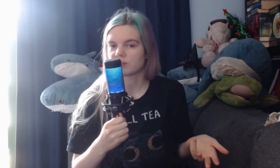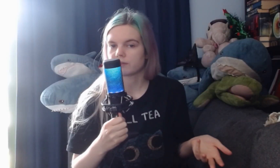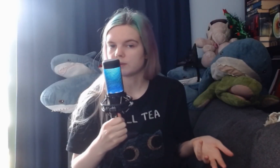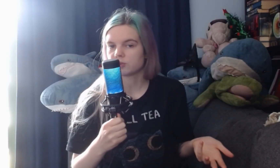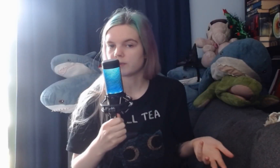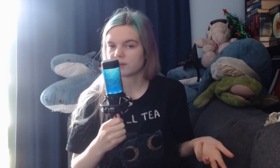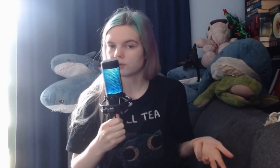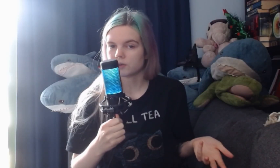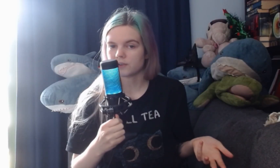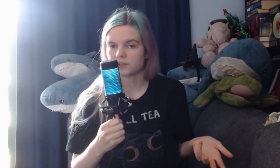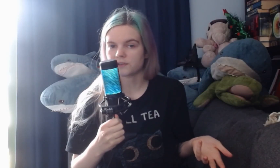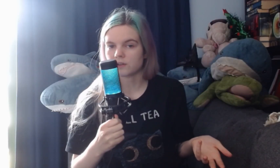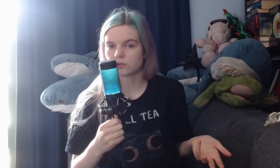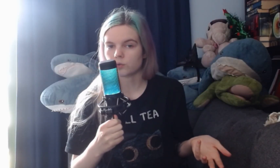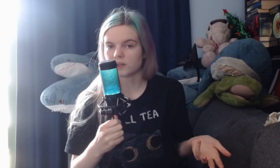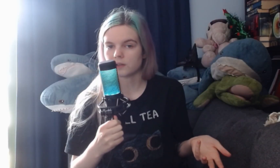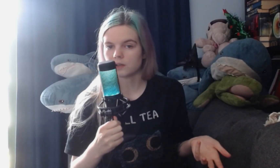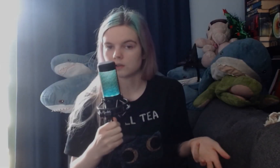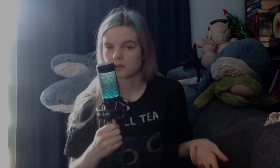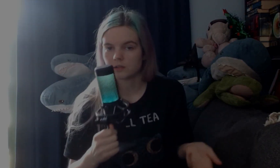seem to matter, if I understand correctly.